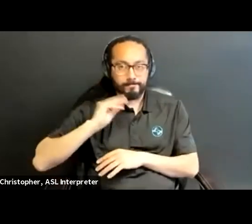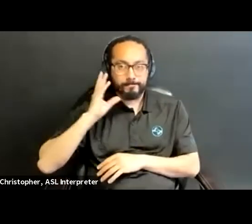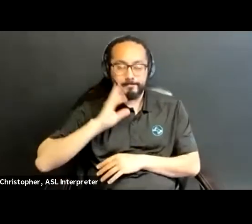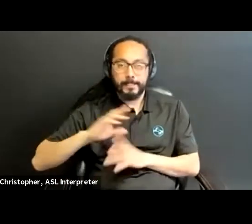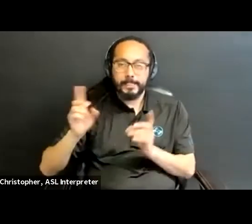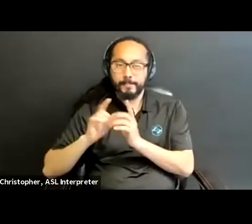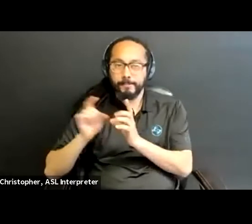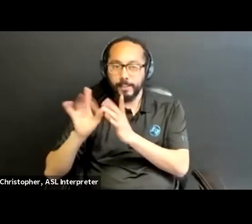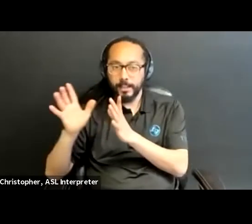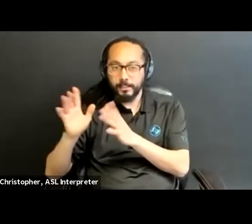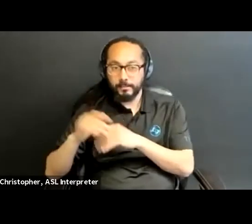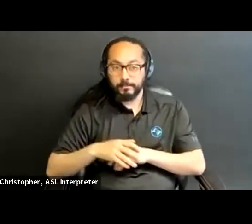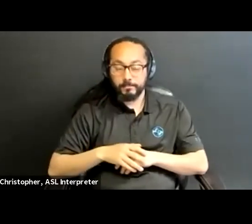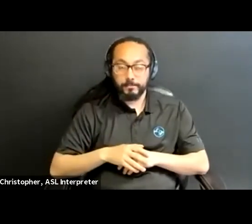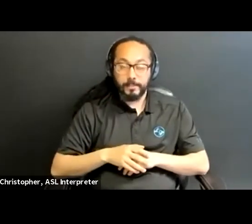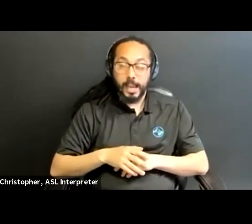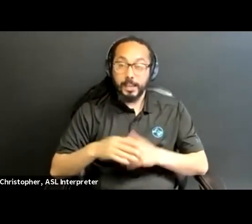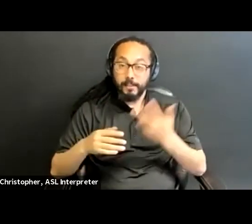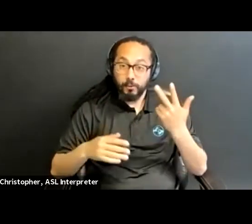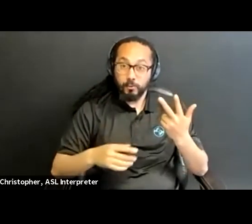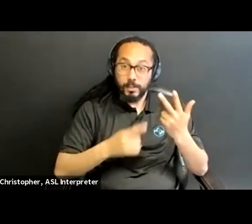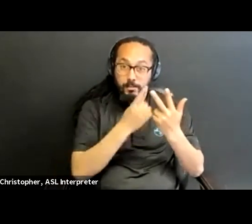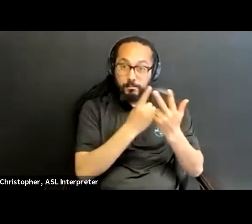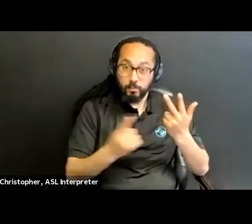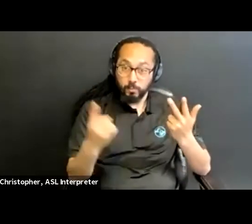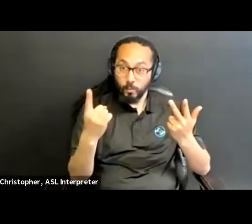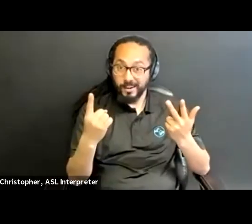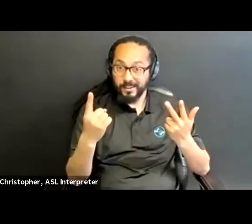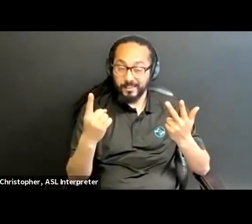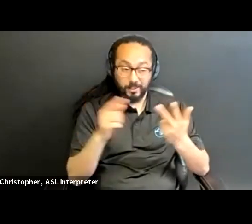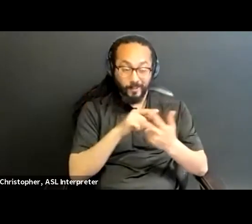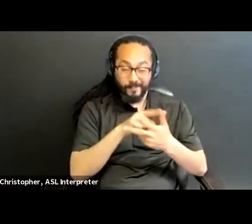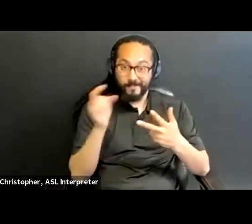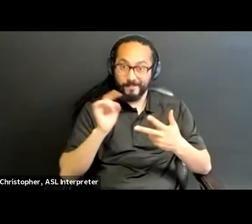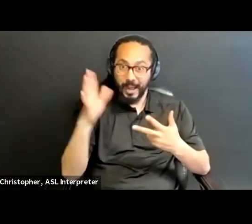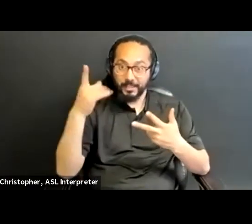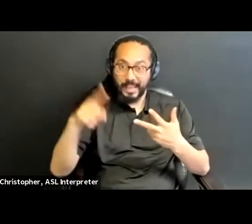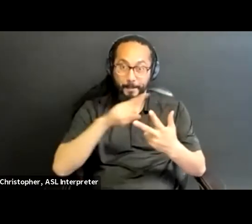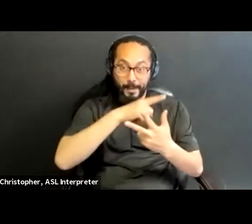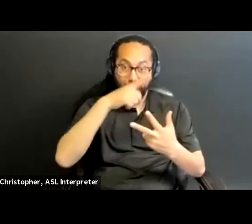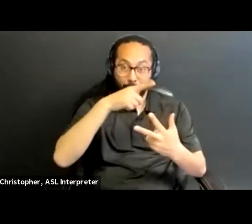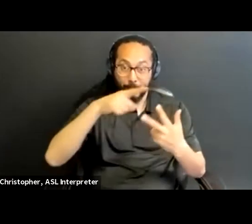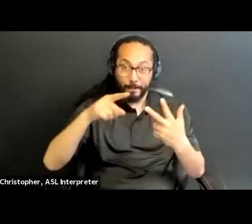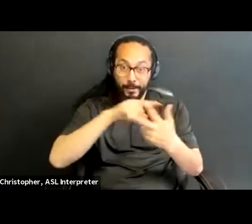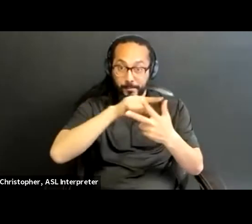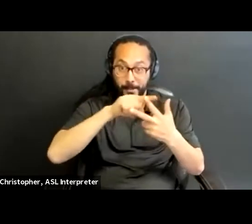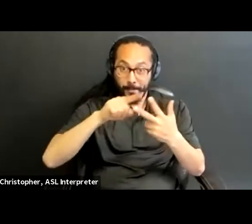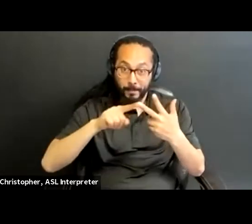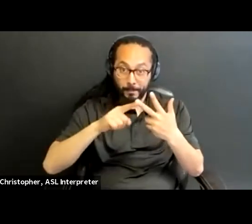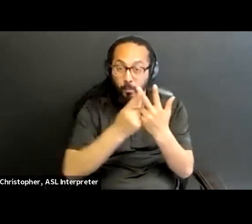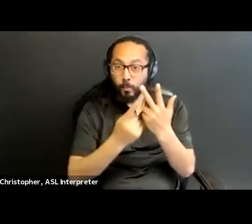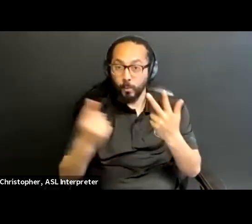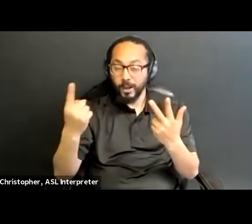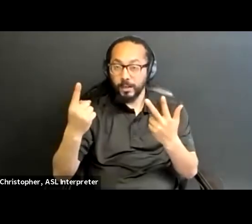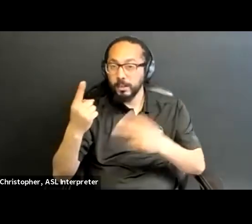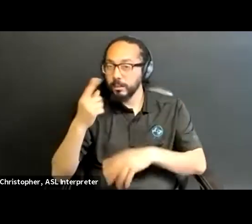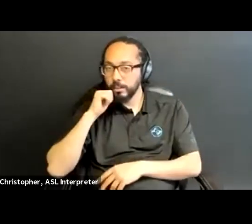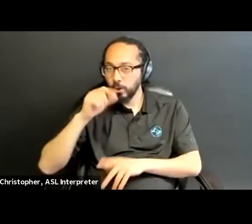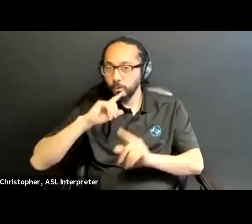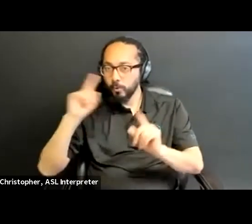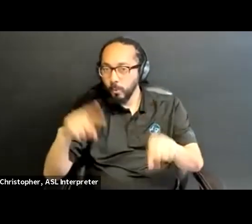violence within romantic relationships are not reported. So there's a large amount of violence that is still occurring that we don't have